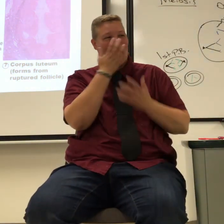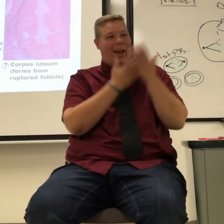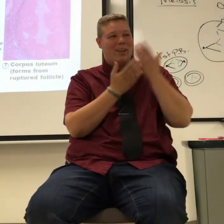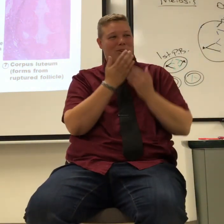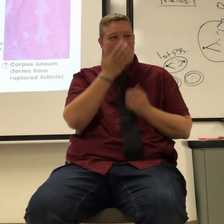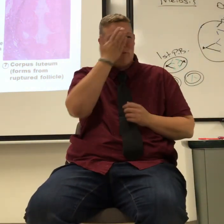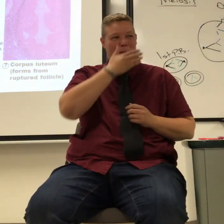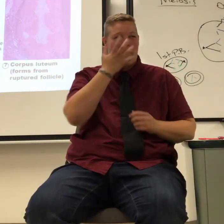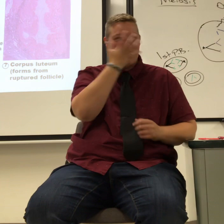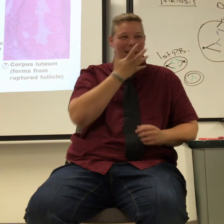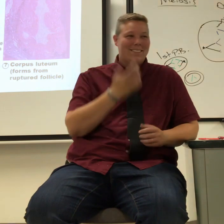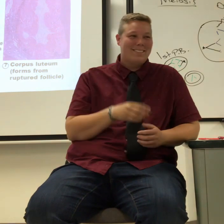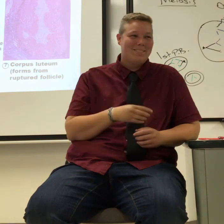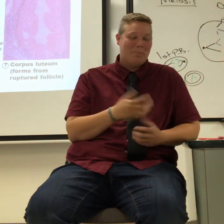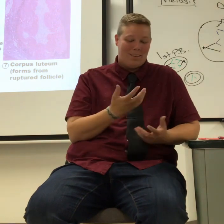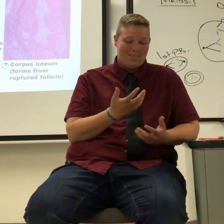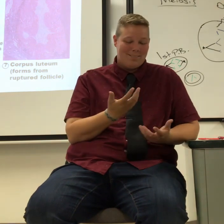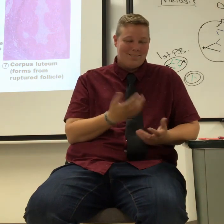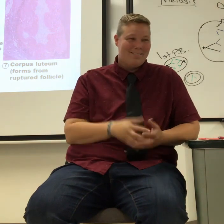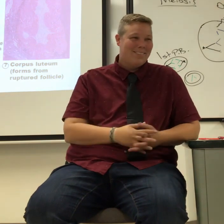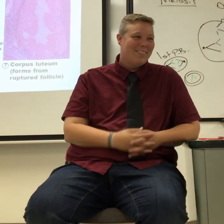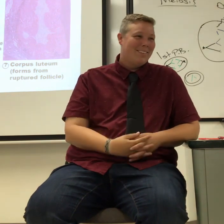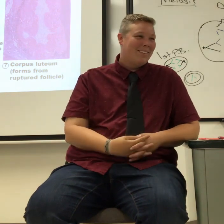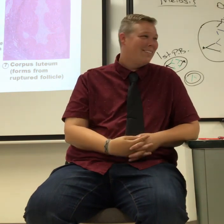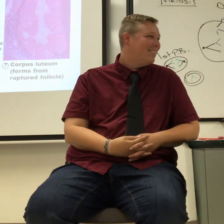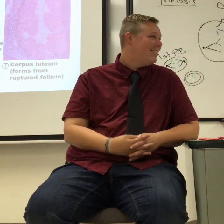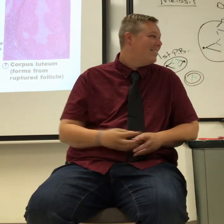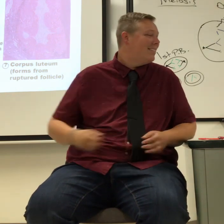So we're getting the